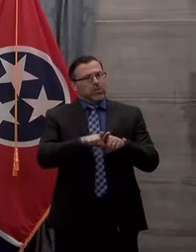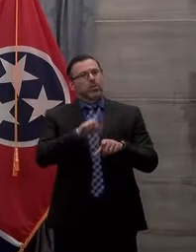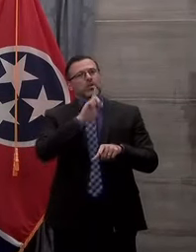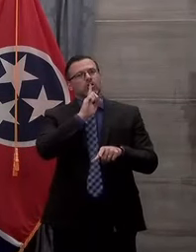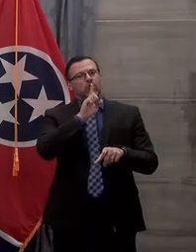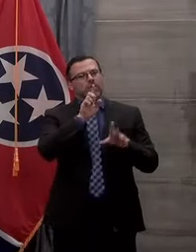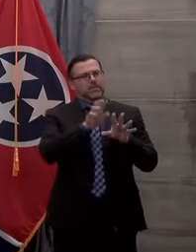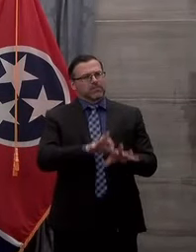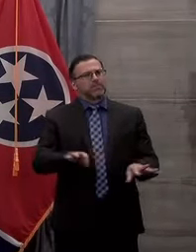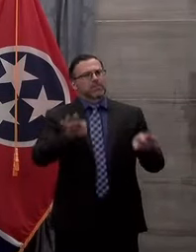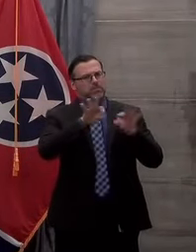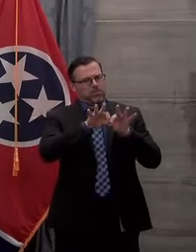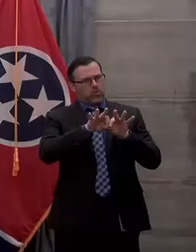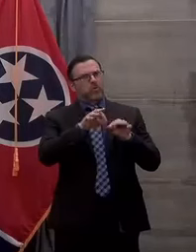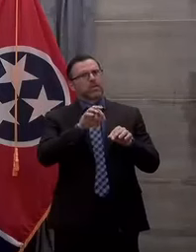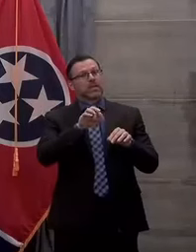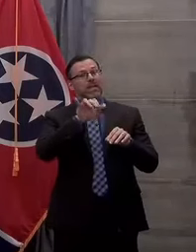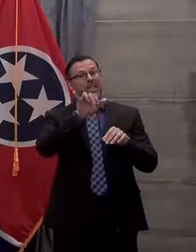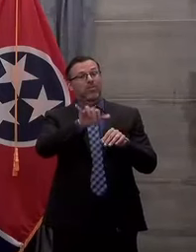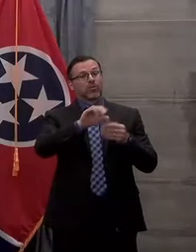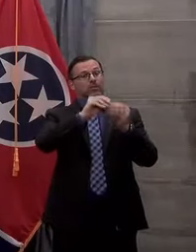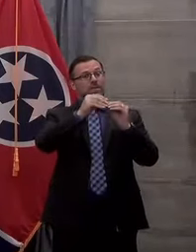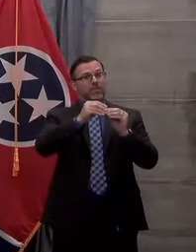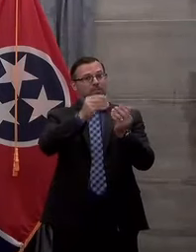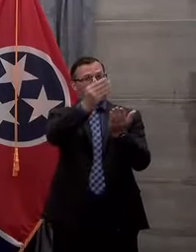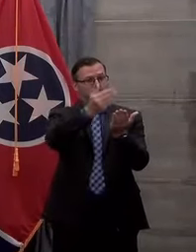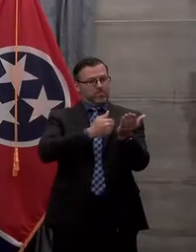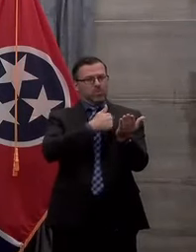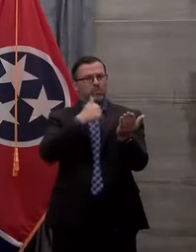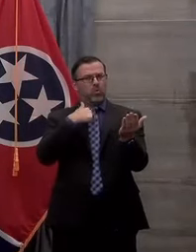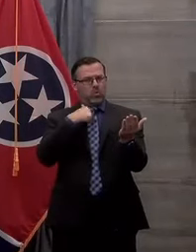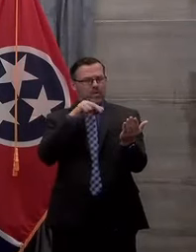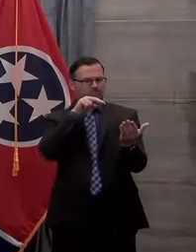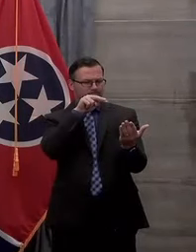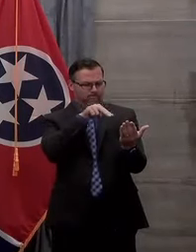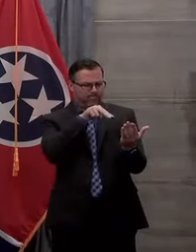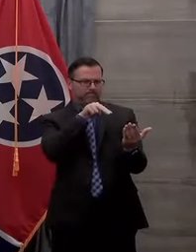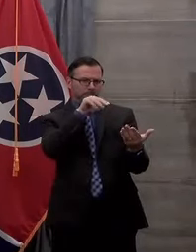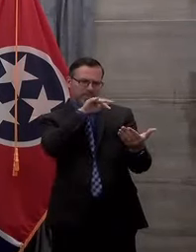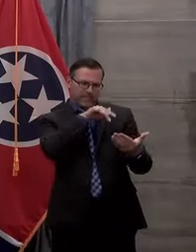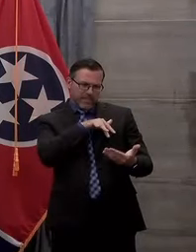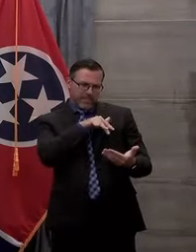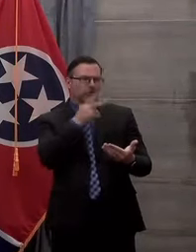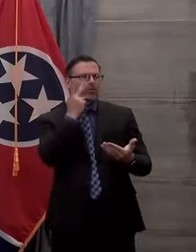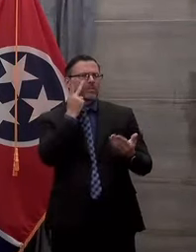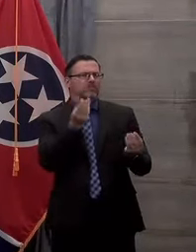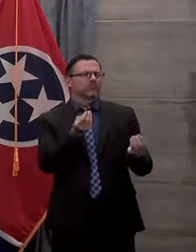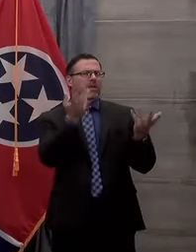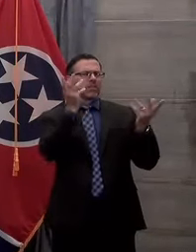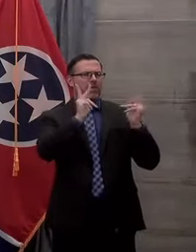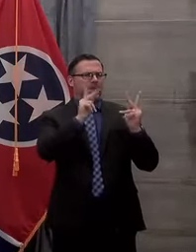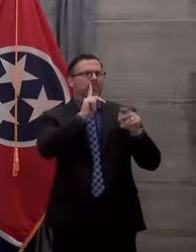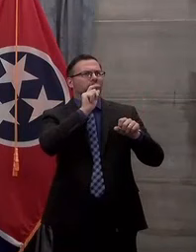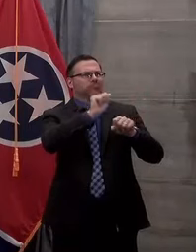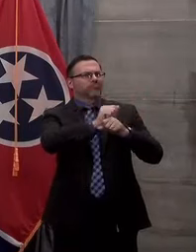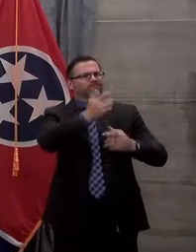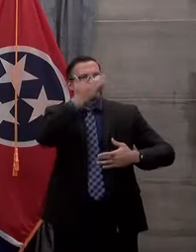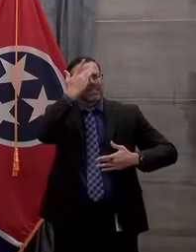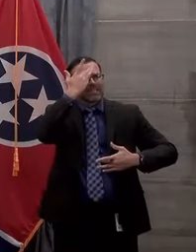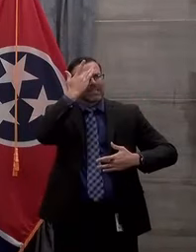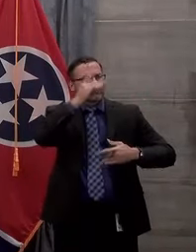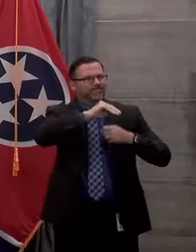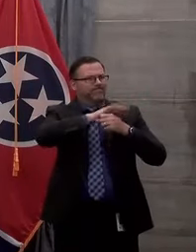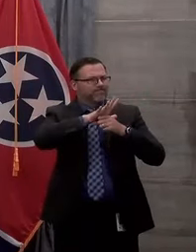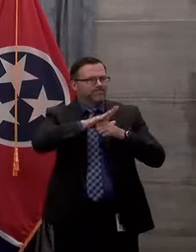this information, this data, not only the cases that we have in our state, but the very